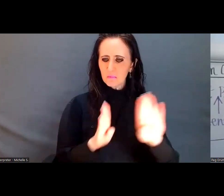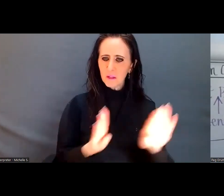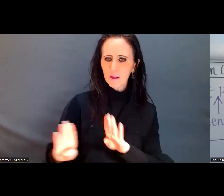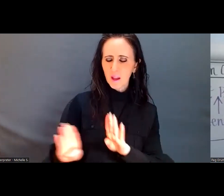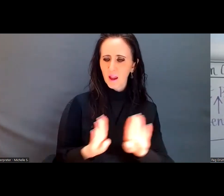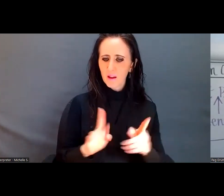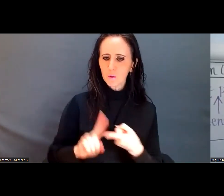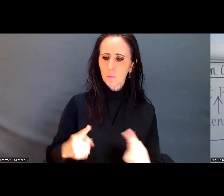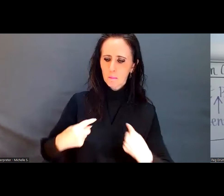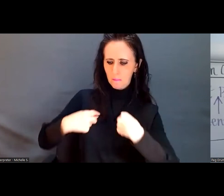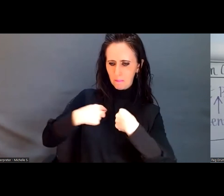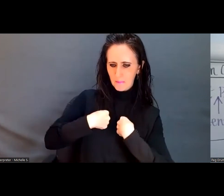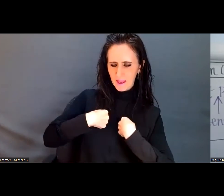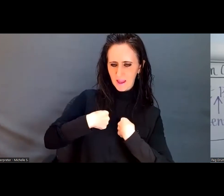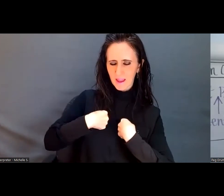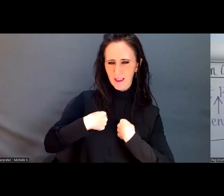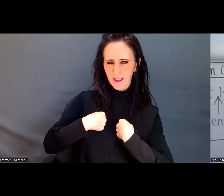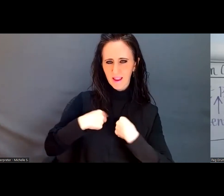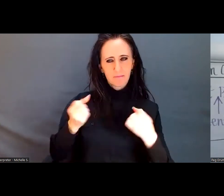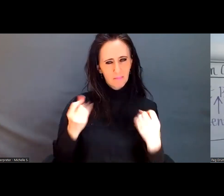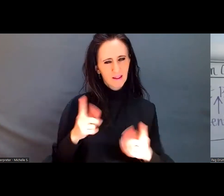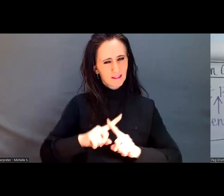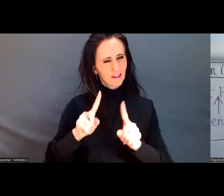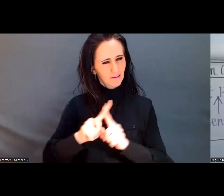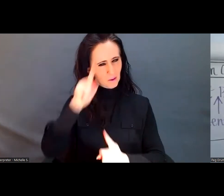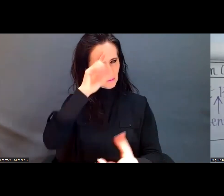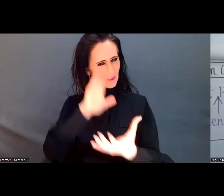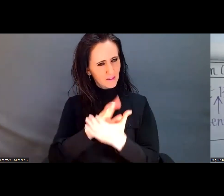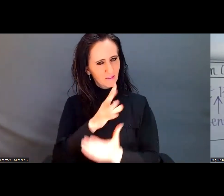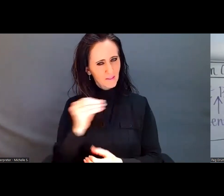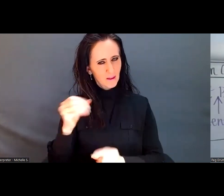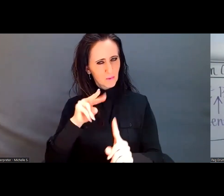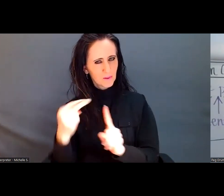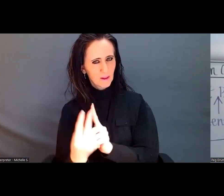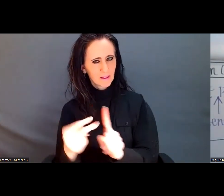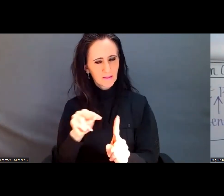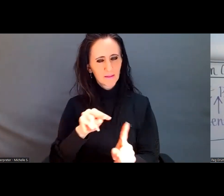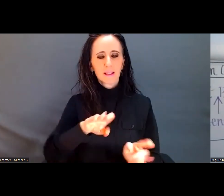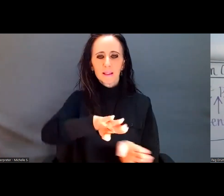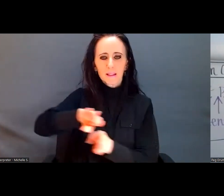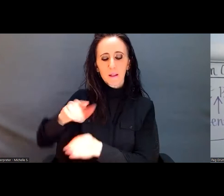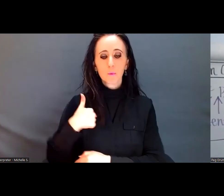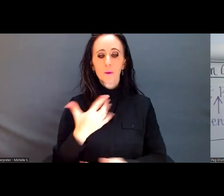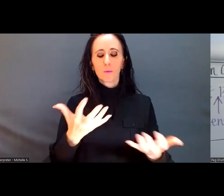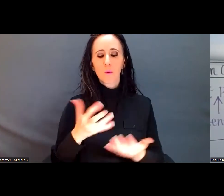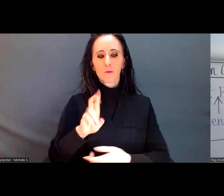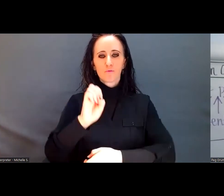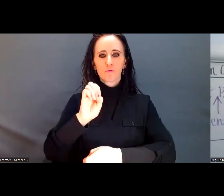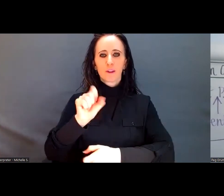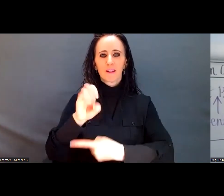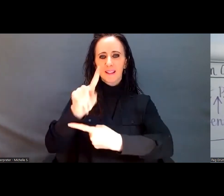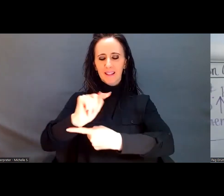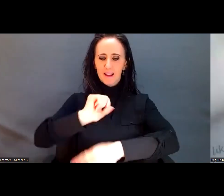and reset our own rule, and we call it the platinum rule. Let's look at it. Come here, get ready to grab your pen.